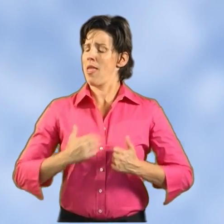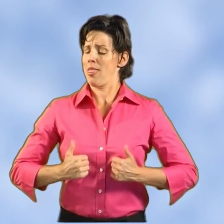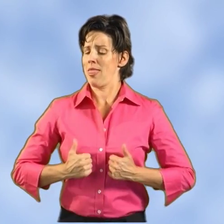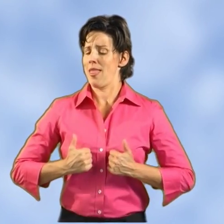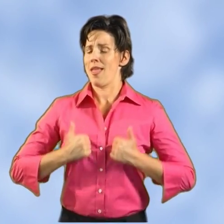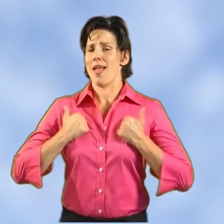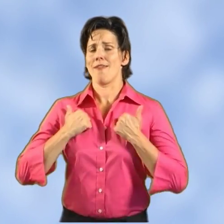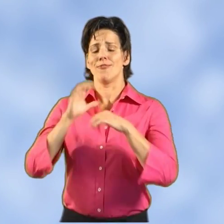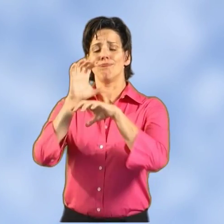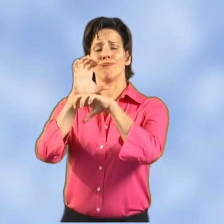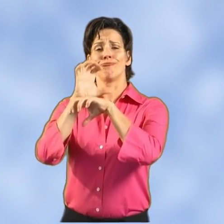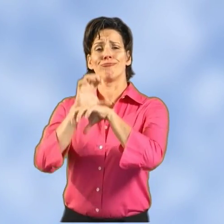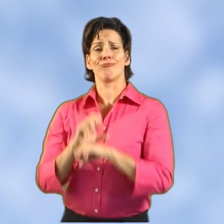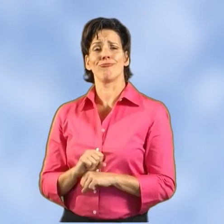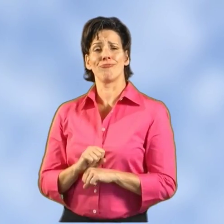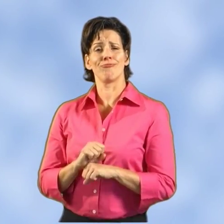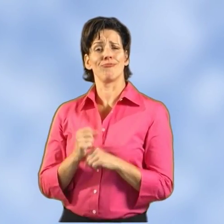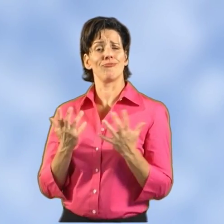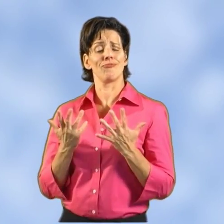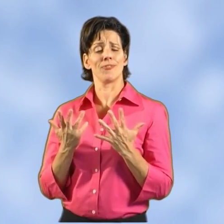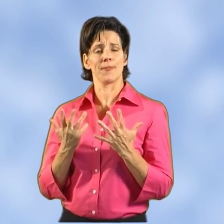Consider making healthy lifestyle changes.